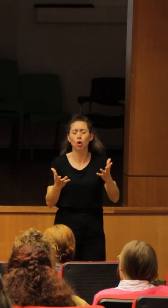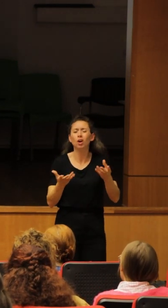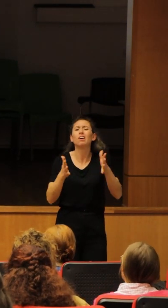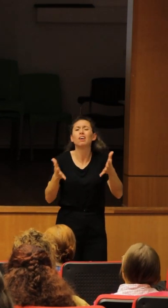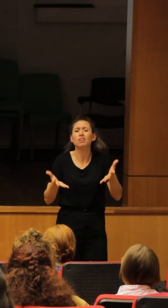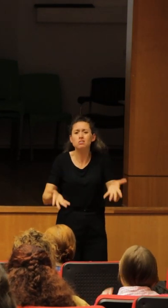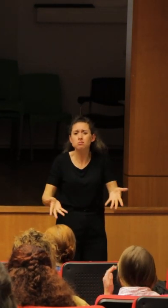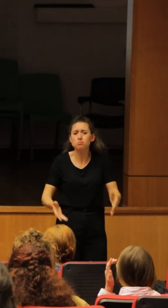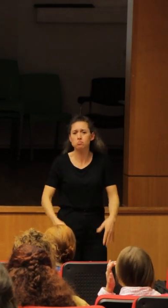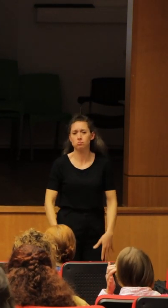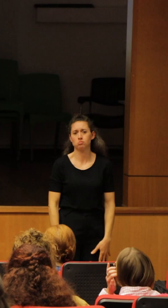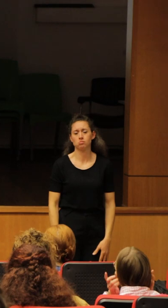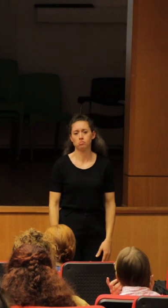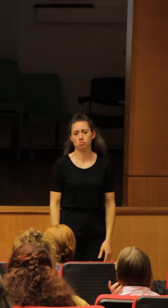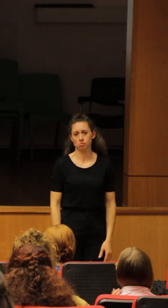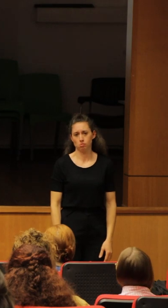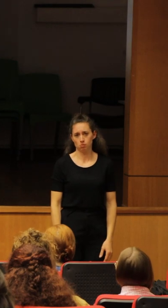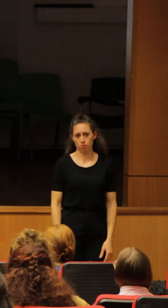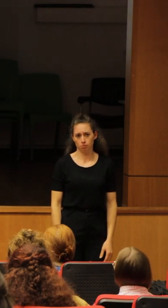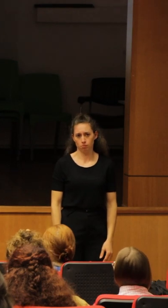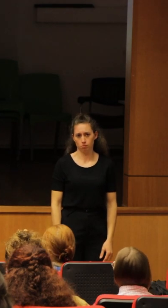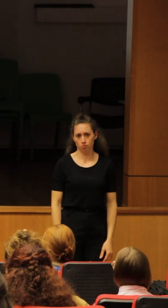¿Qué es eso?